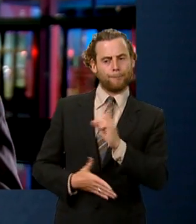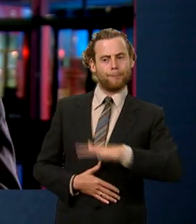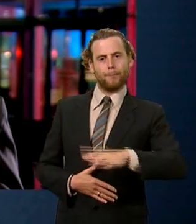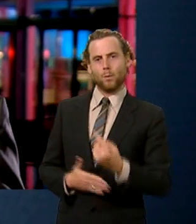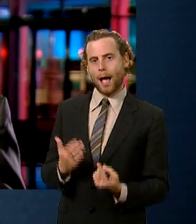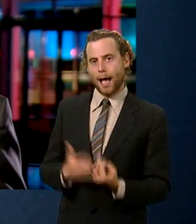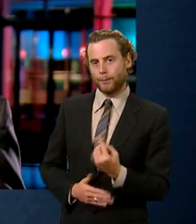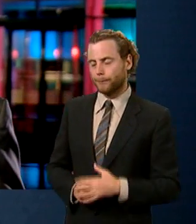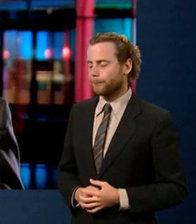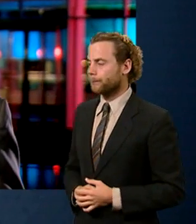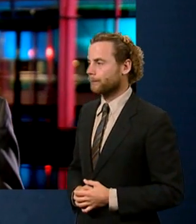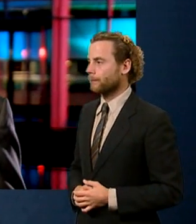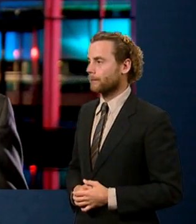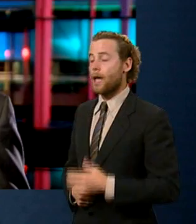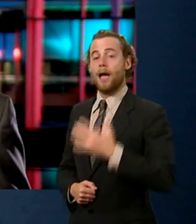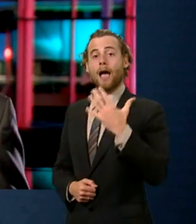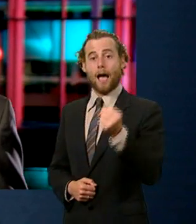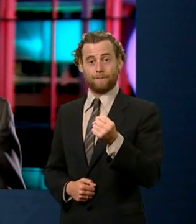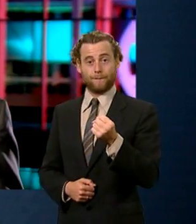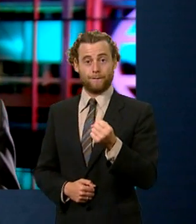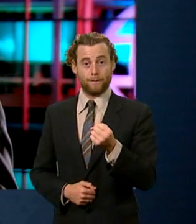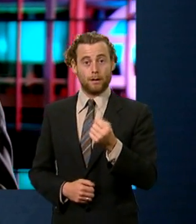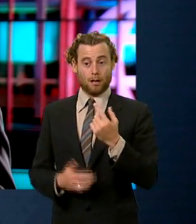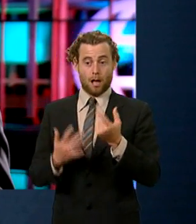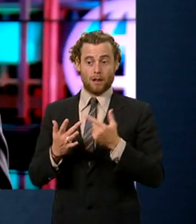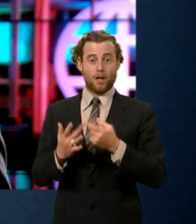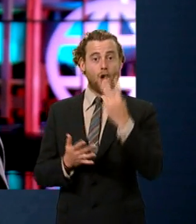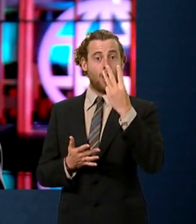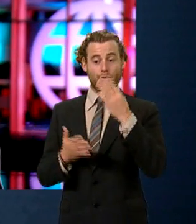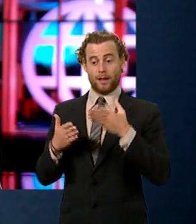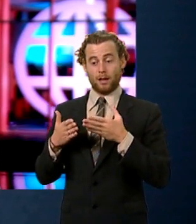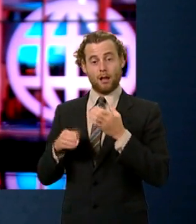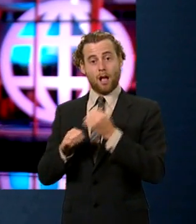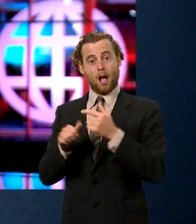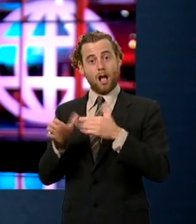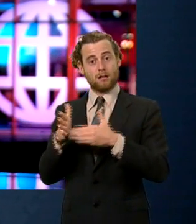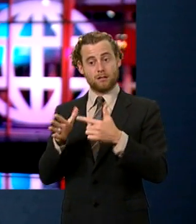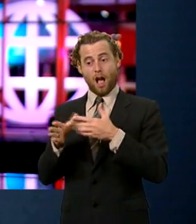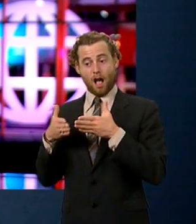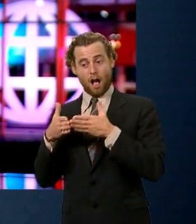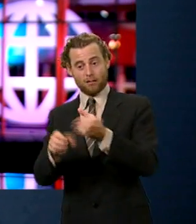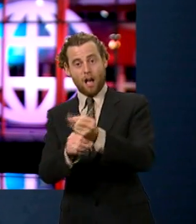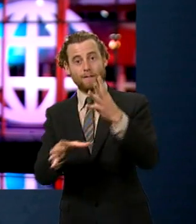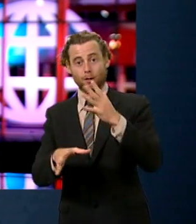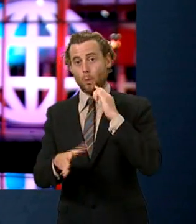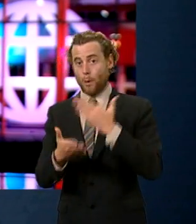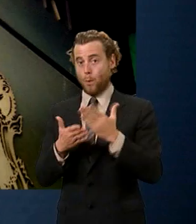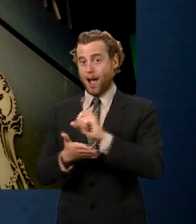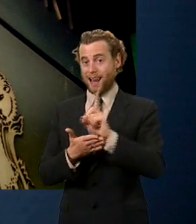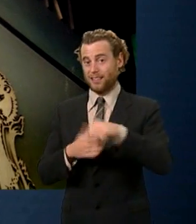for another Free Gaza flotilla later in the year. You can find out much more about this story on the Panorama